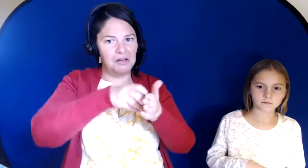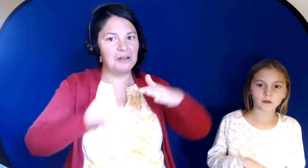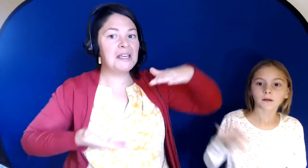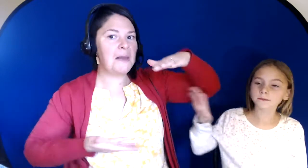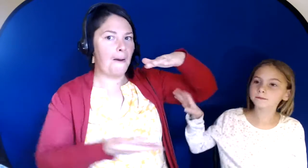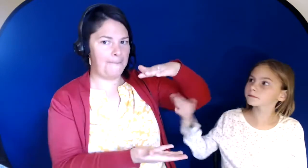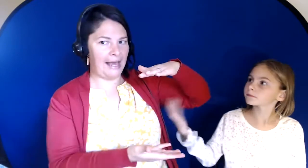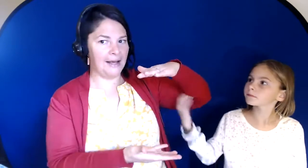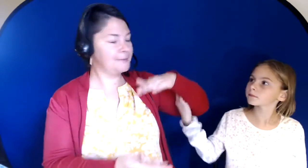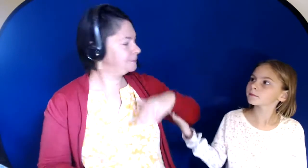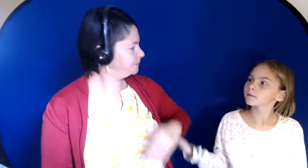Cookies, bake.